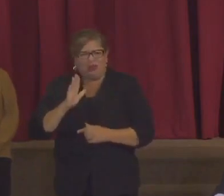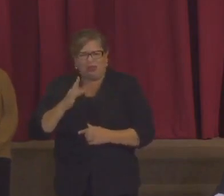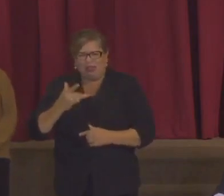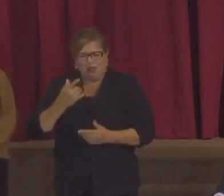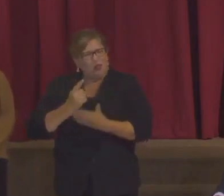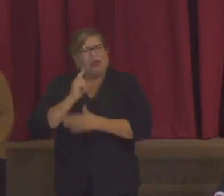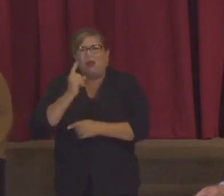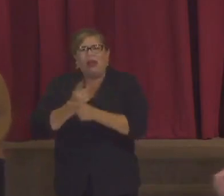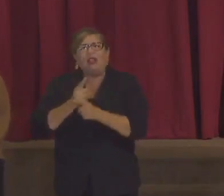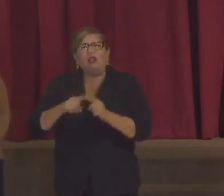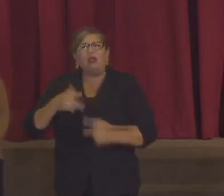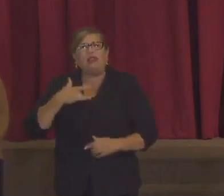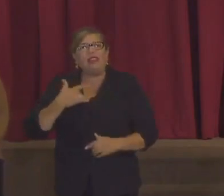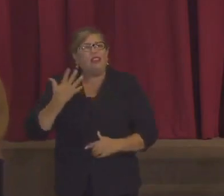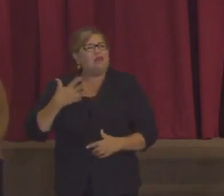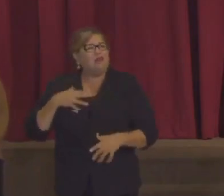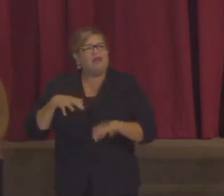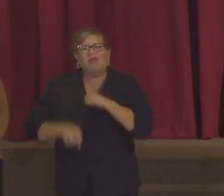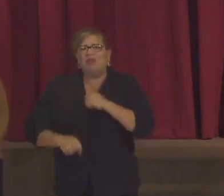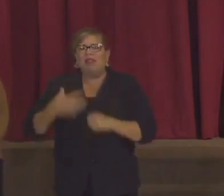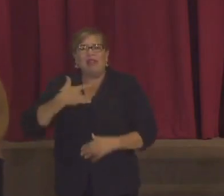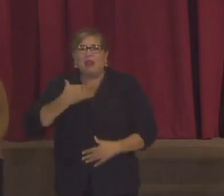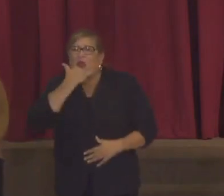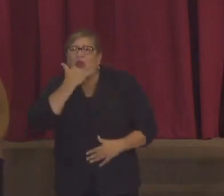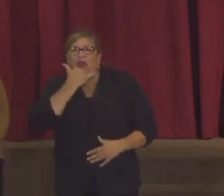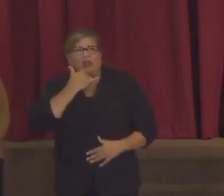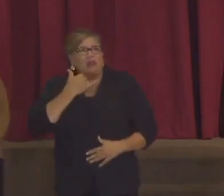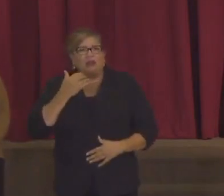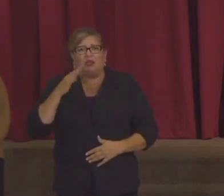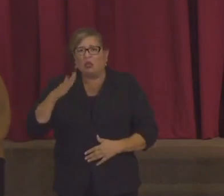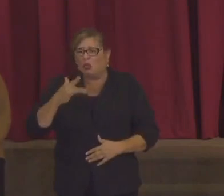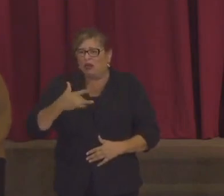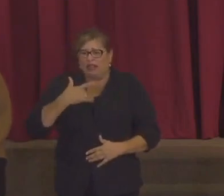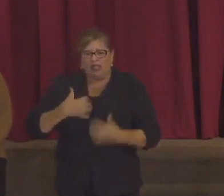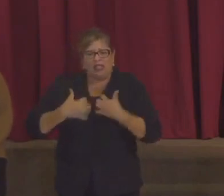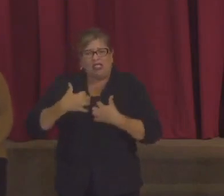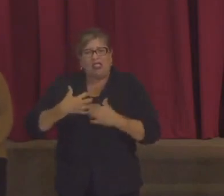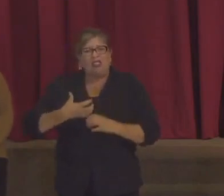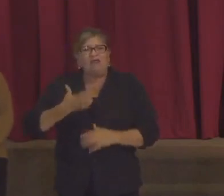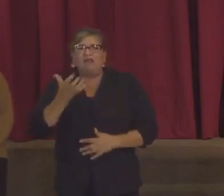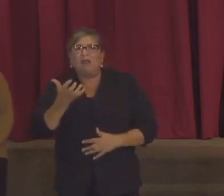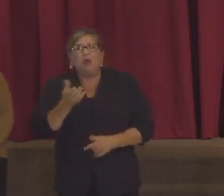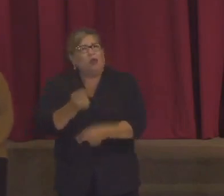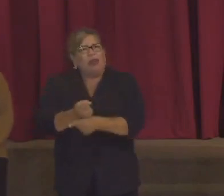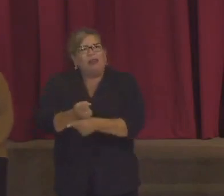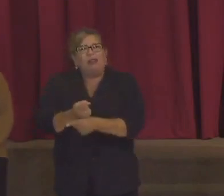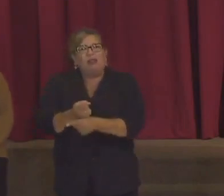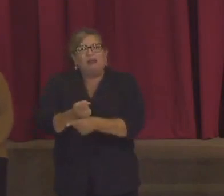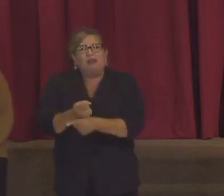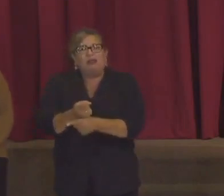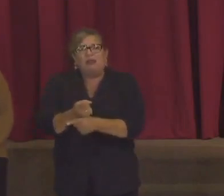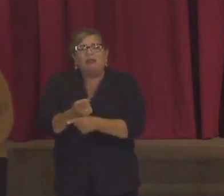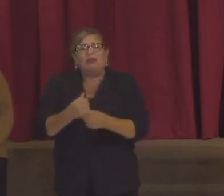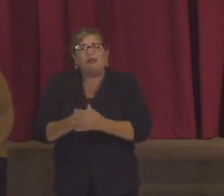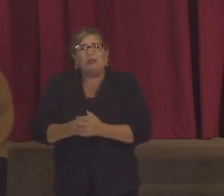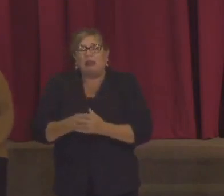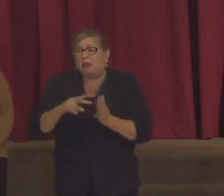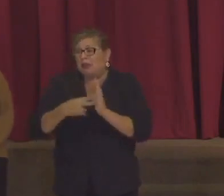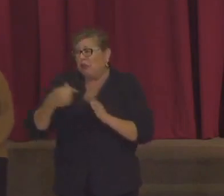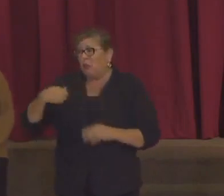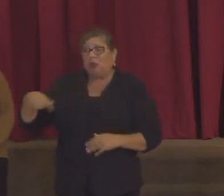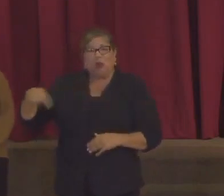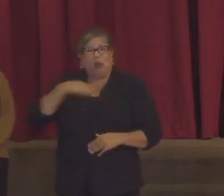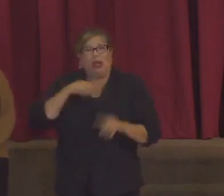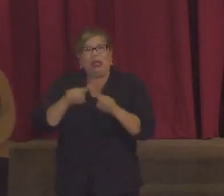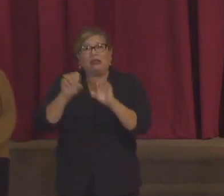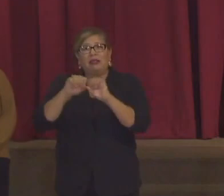feel the way you are feeling. And we collectively, society has a responsibility to you to